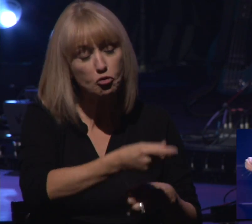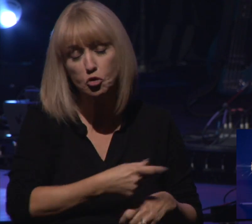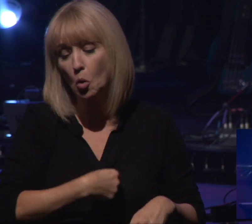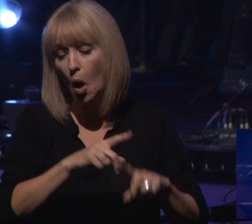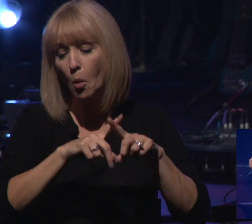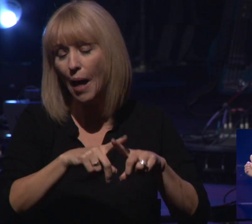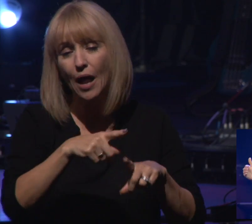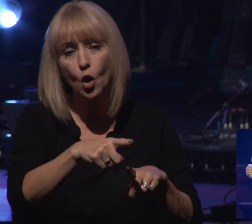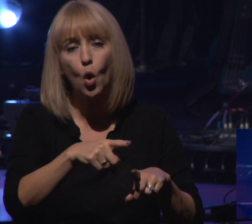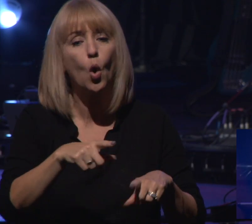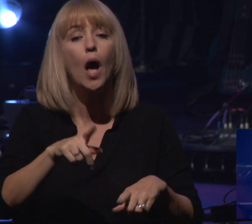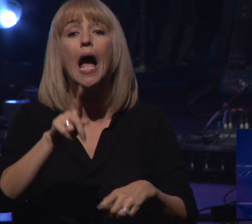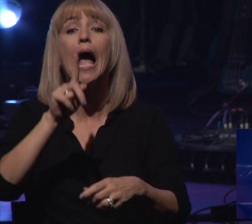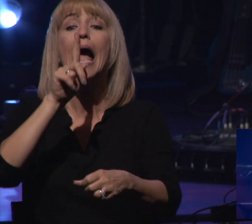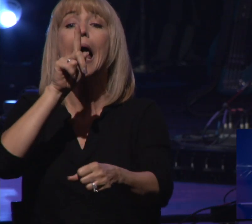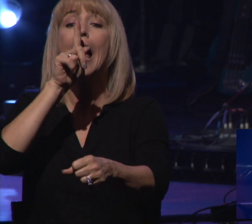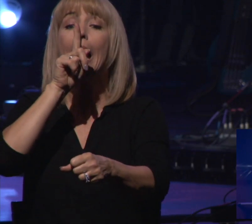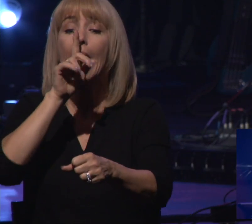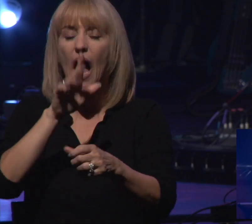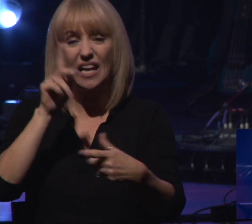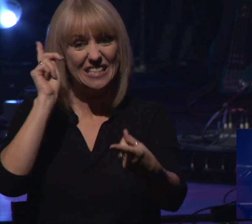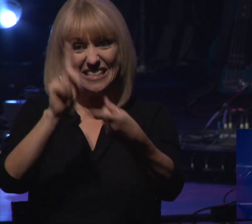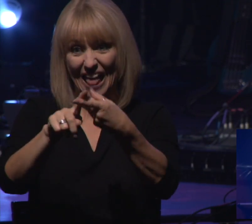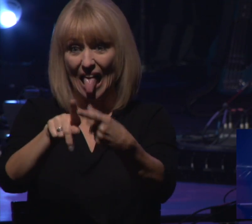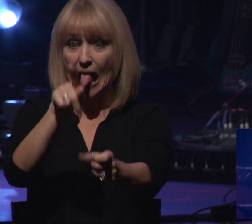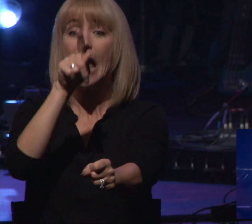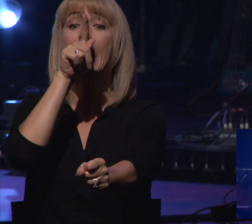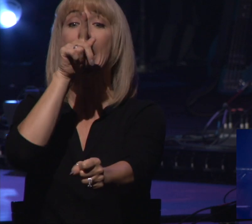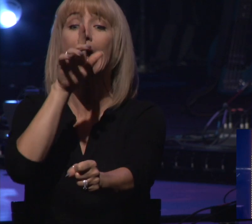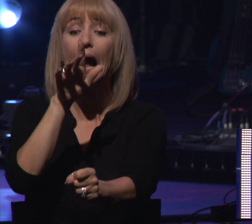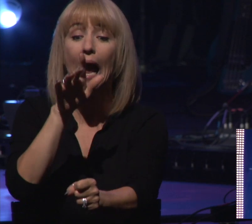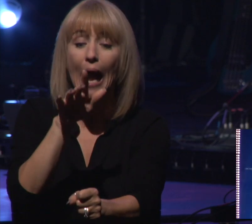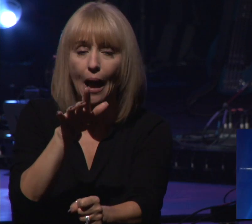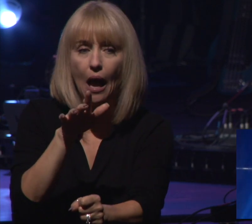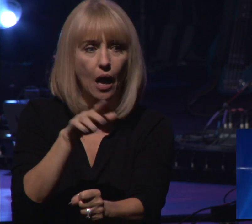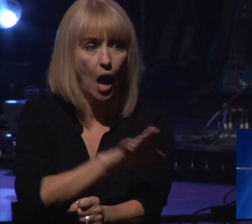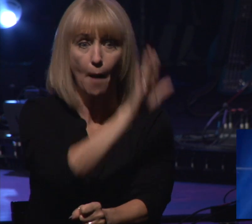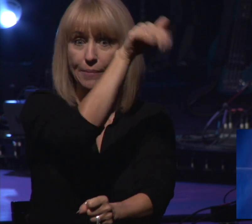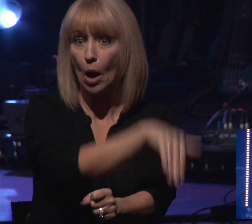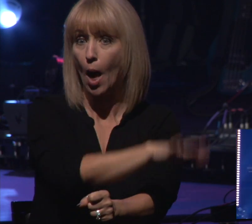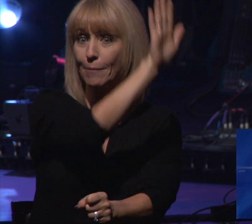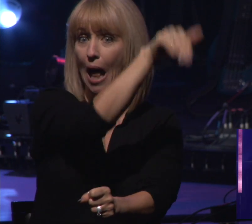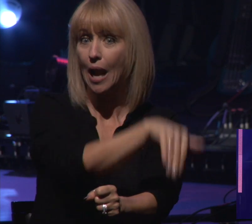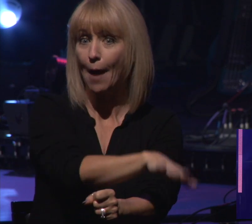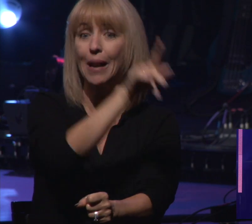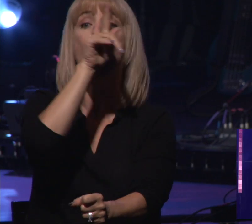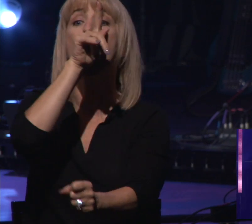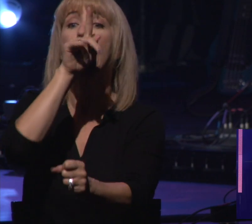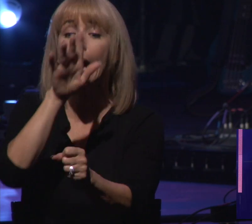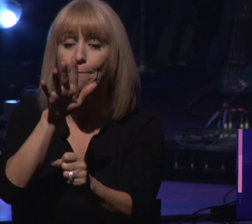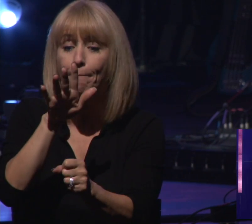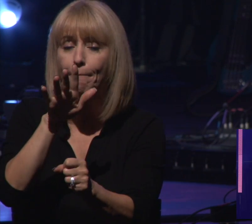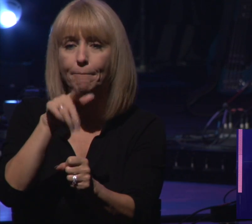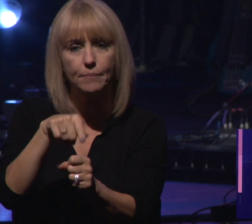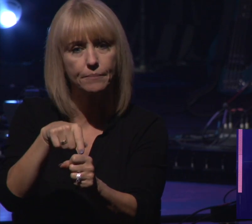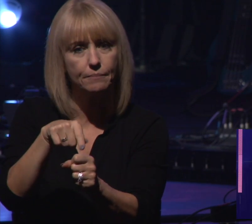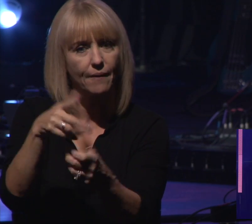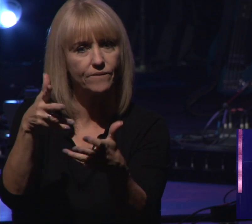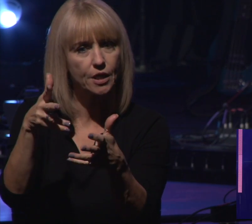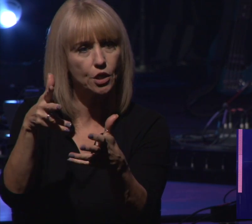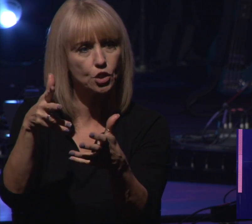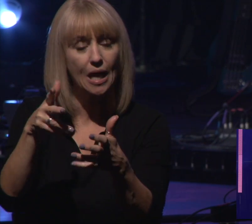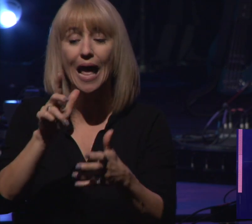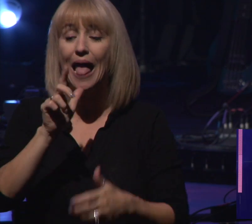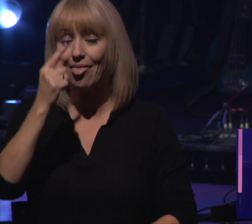I know you, I trust you, I rely upon you, but I'm in and out of this relationship. It doesn't matter what it is, but when you get to commitment, it changes. Now, it's not